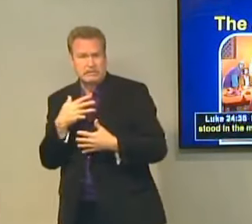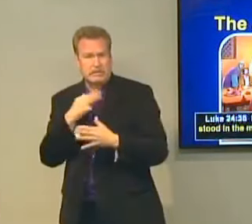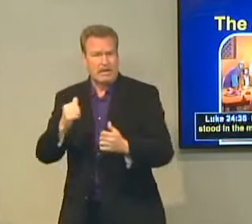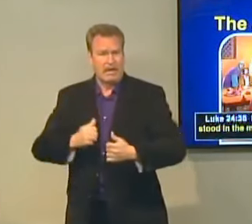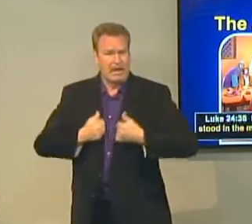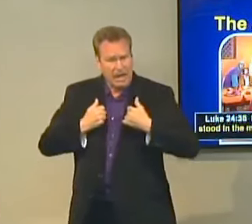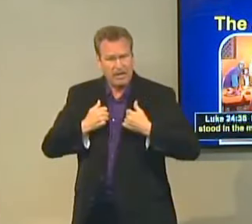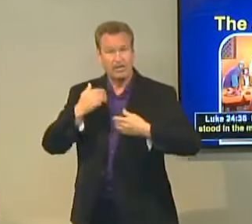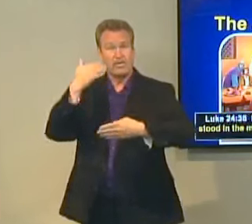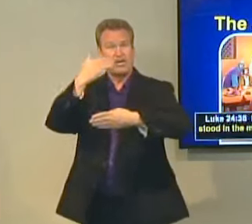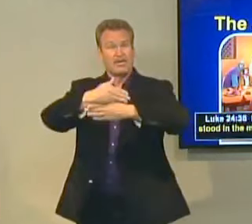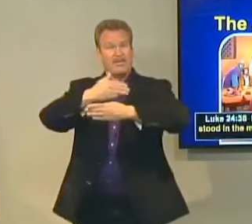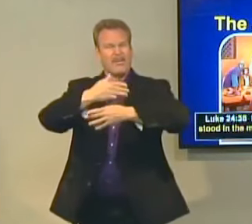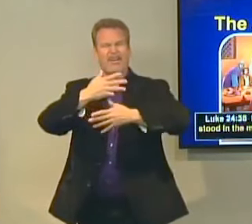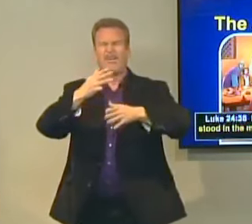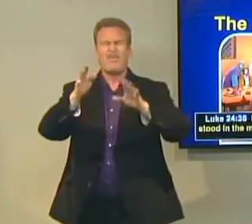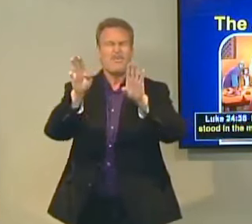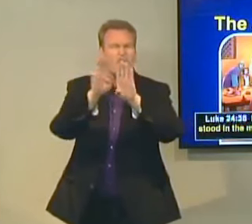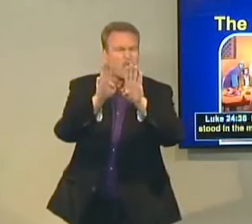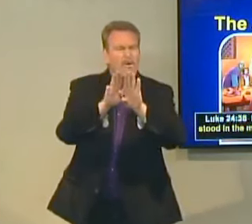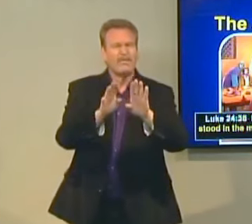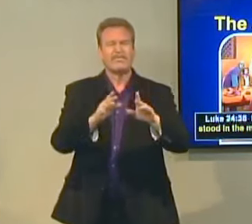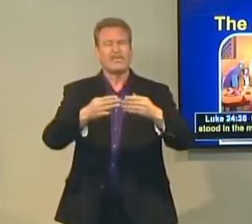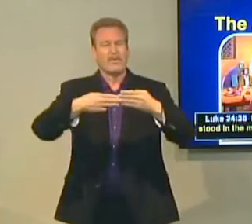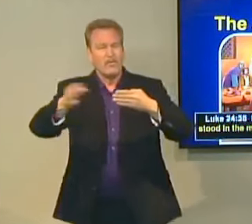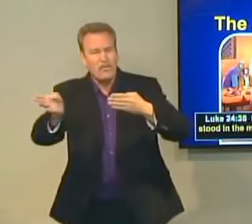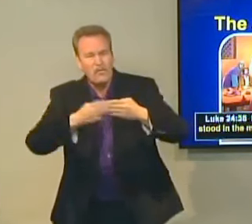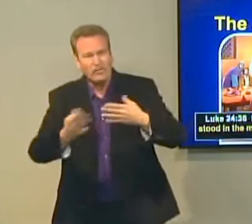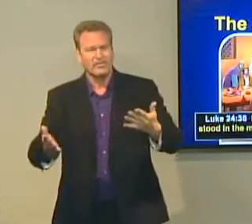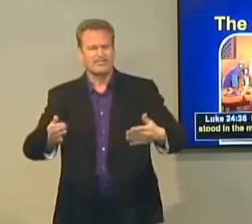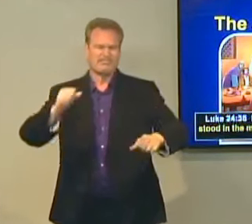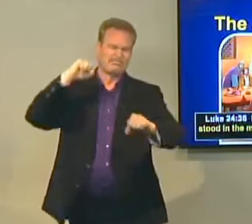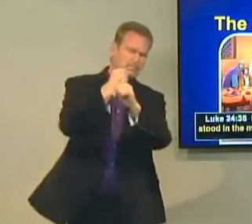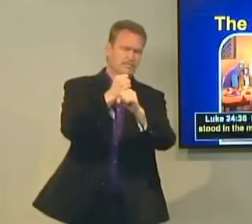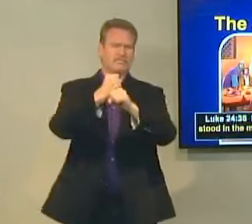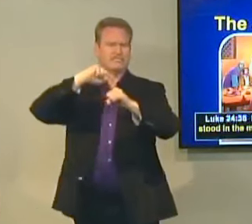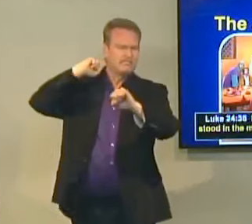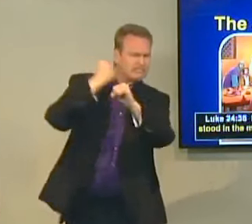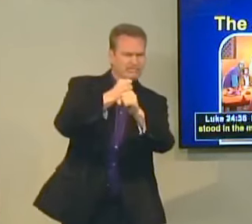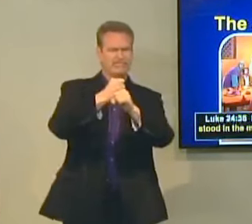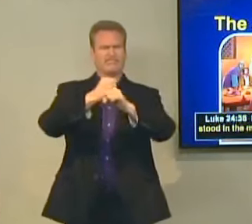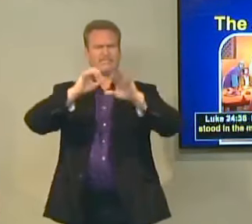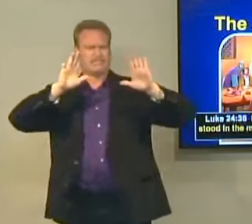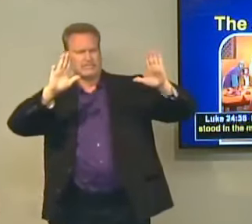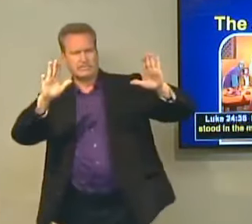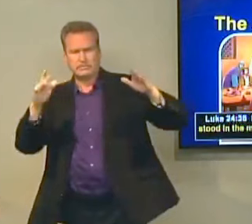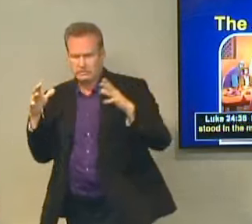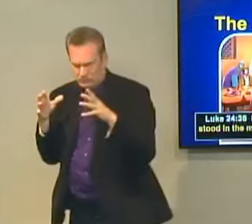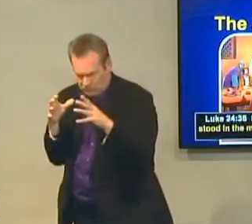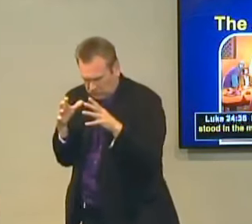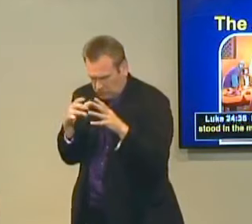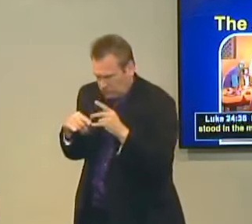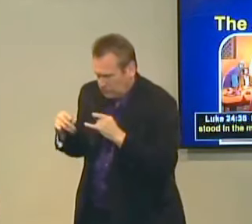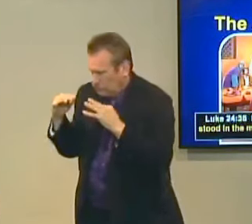The disciples were filled with fear. They thought that Jesus' body had been stolen. And they were in the upper room. With the doors locked. And they were very